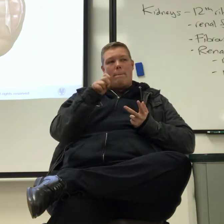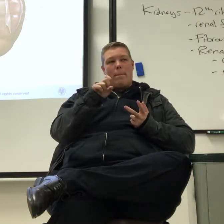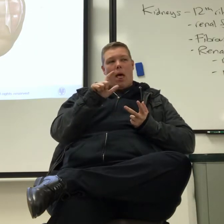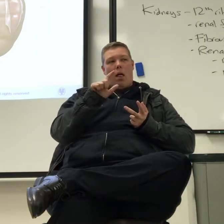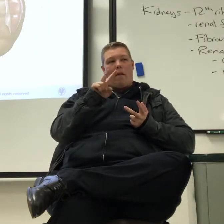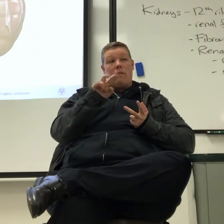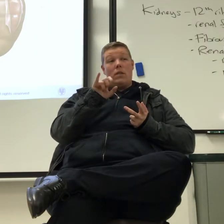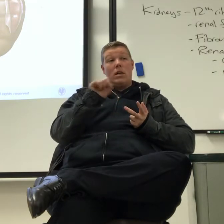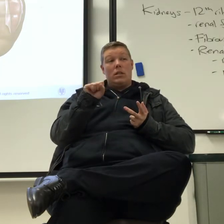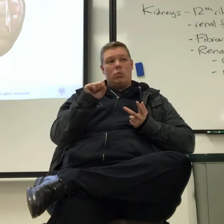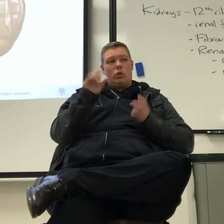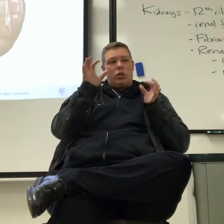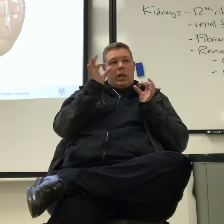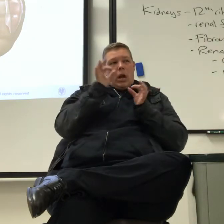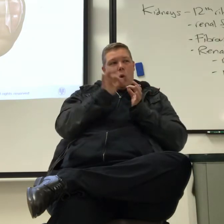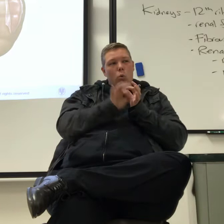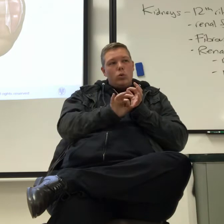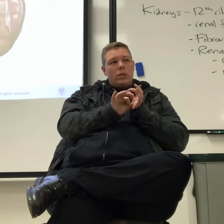ureter.